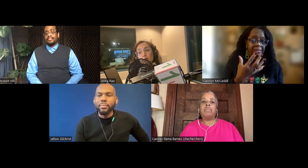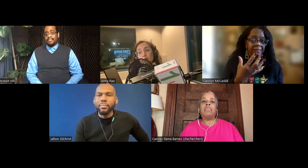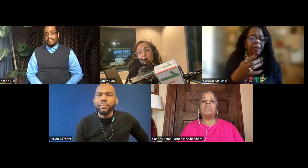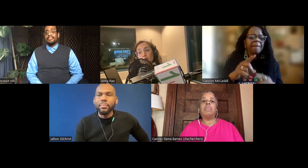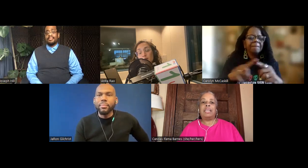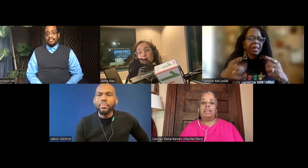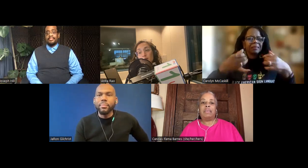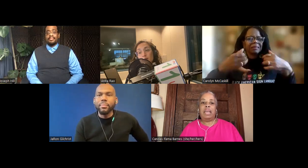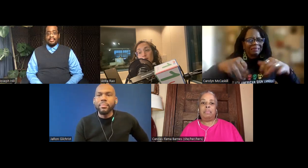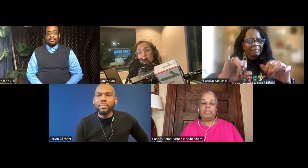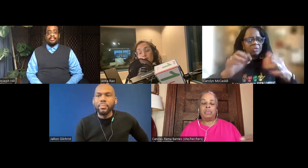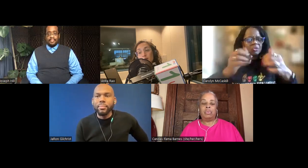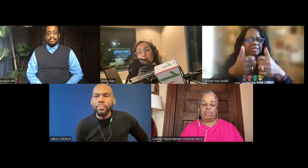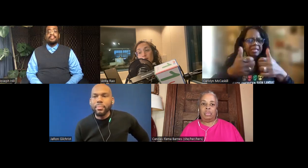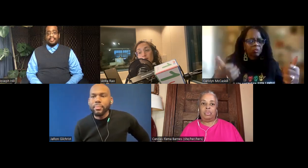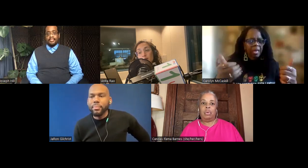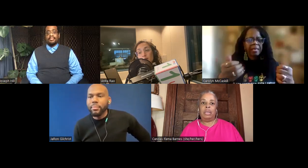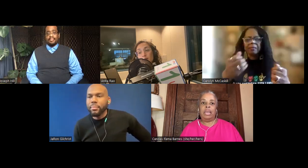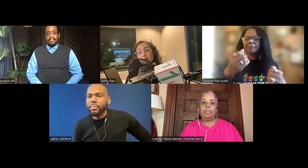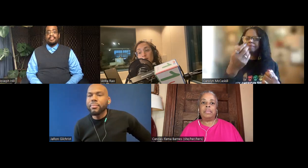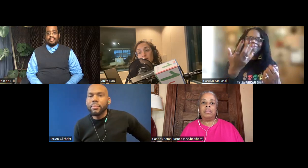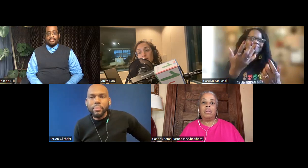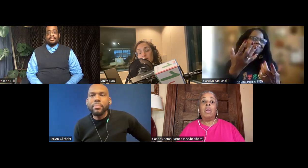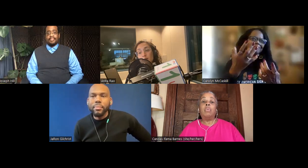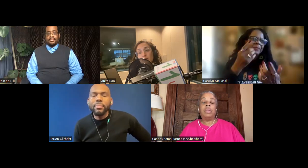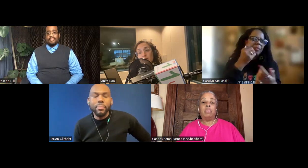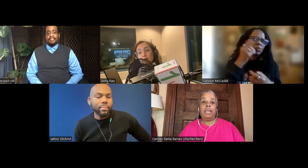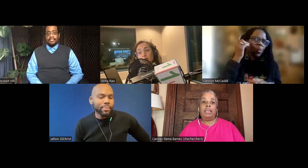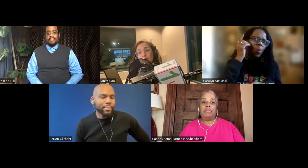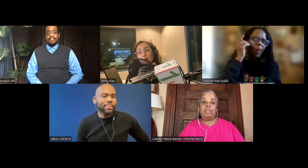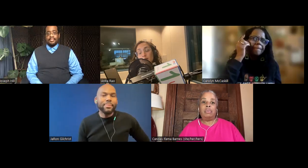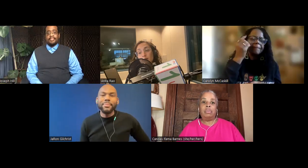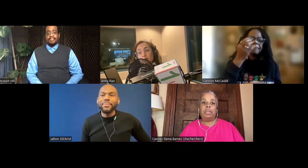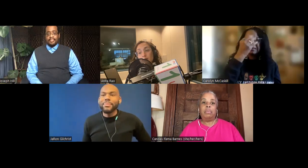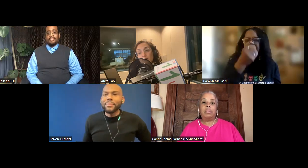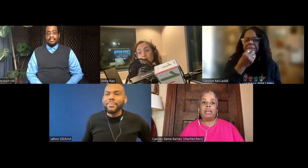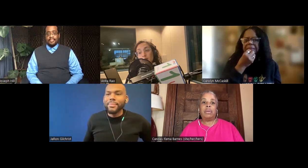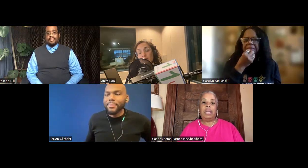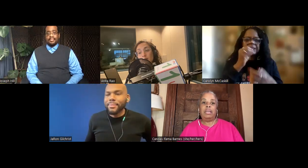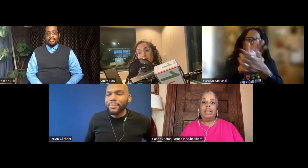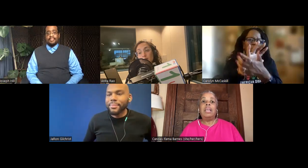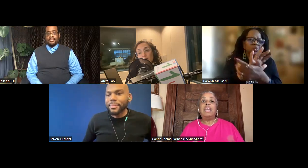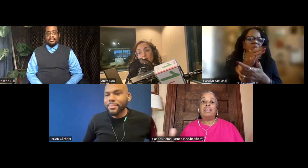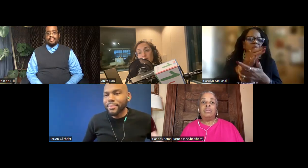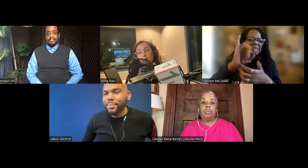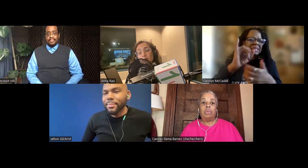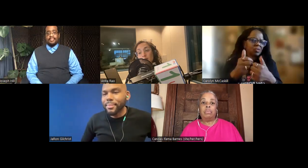Some of those Black deaf school students were on campuses with white deaf students, but they were segregated in the